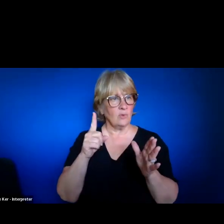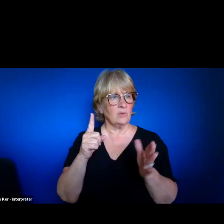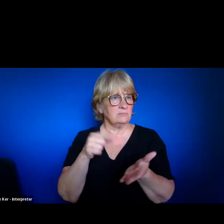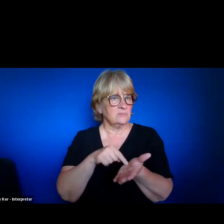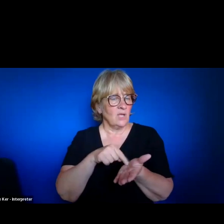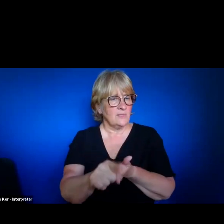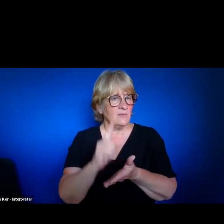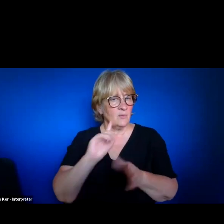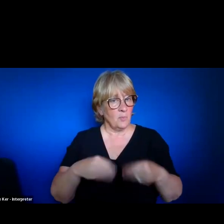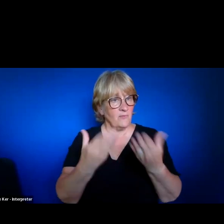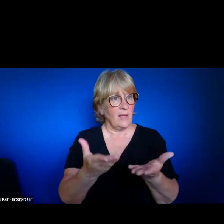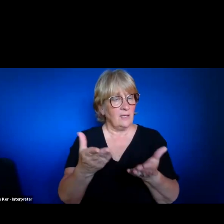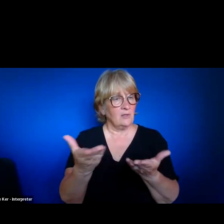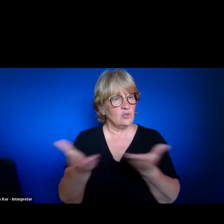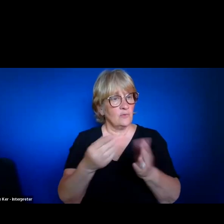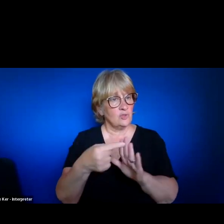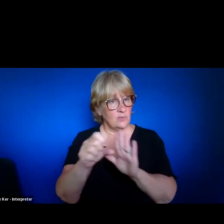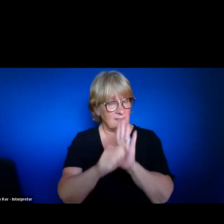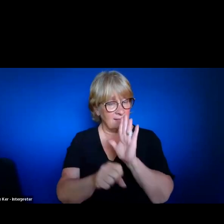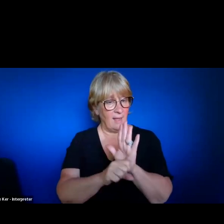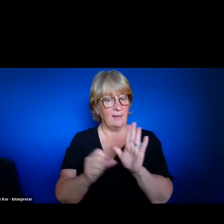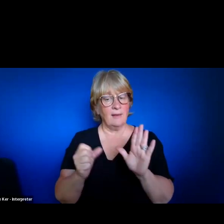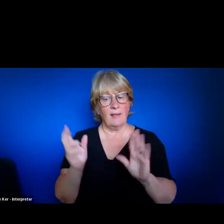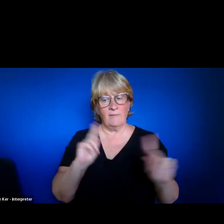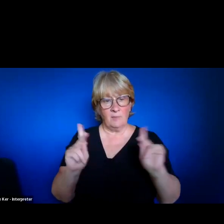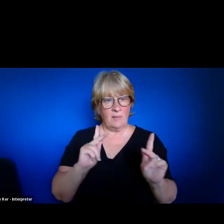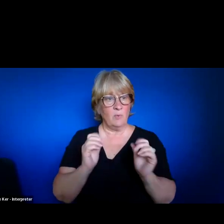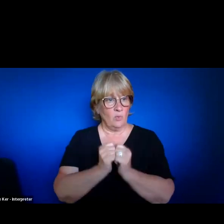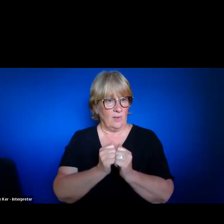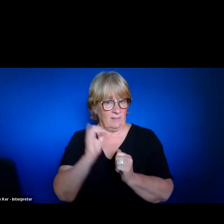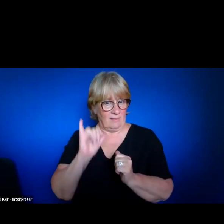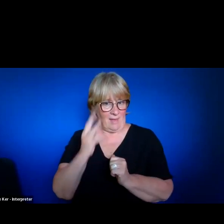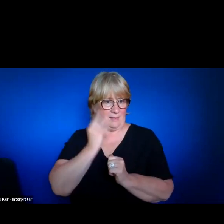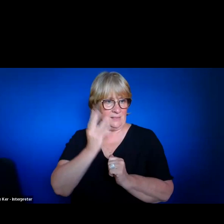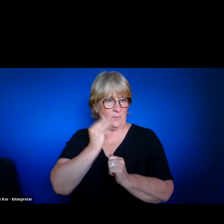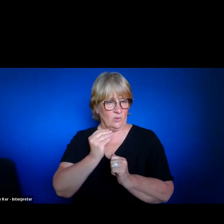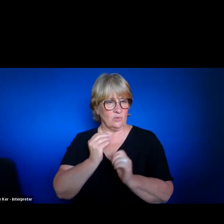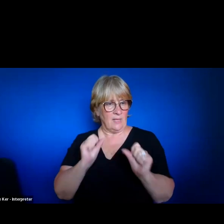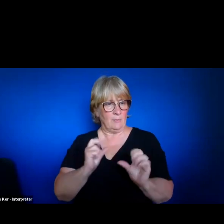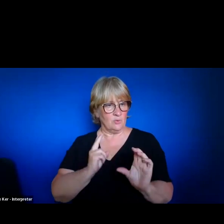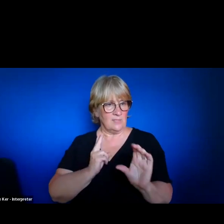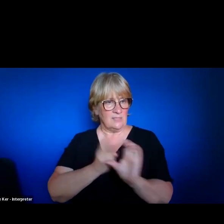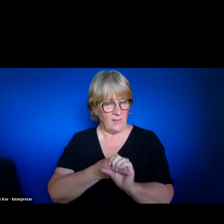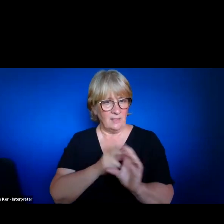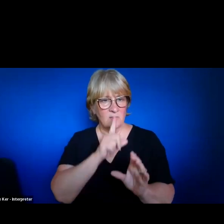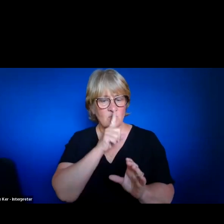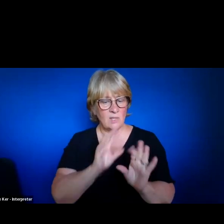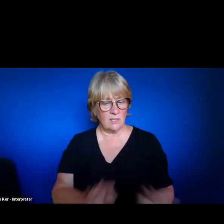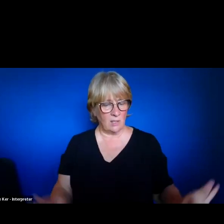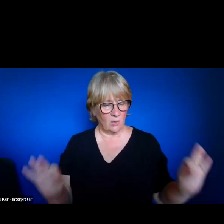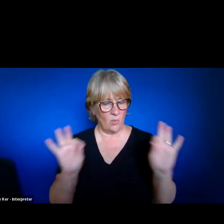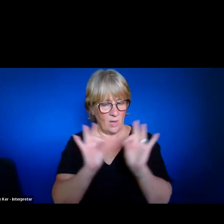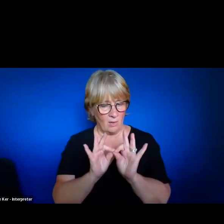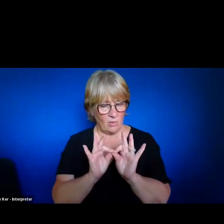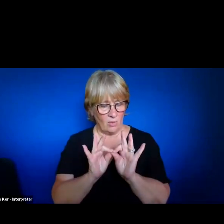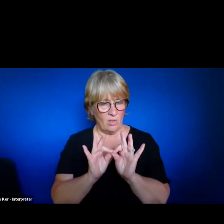to the state. It is a service to the state, and having individuals with lived experience participate and be able to participate is really critical to